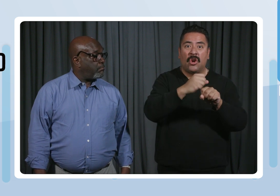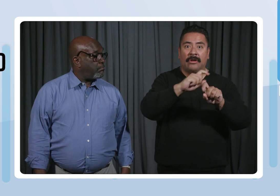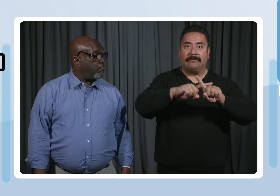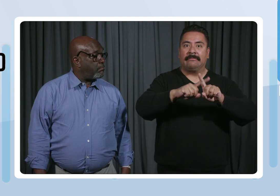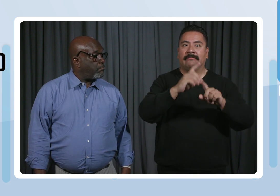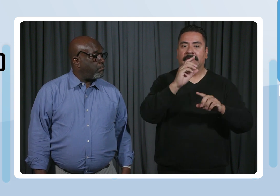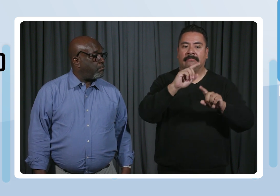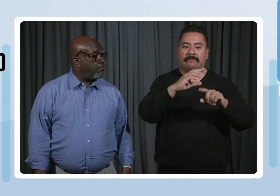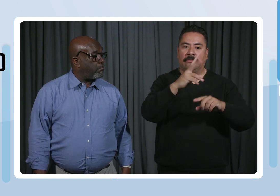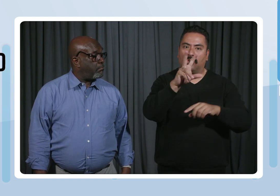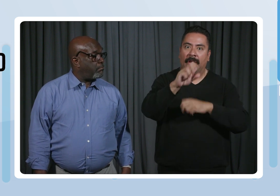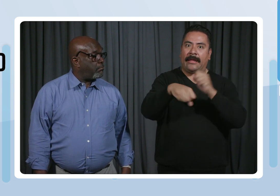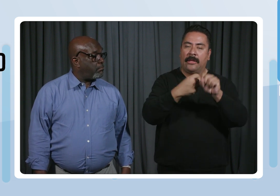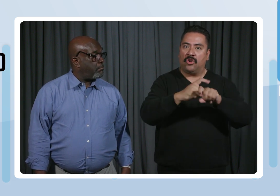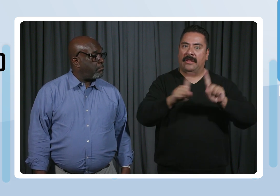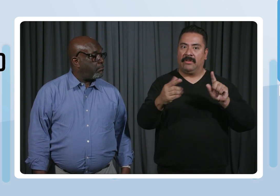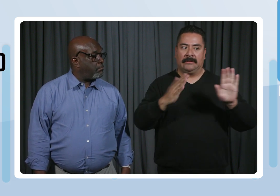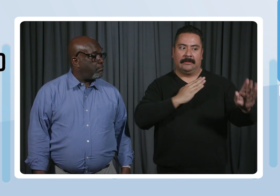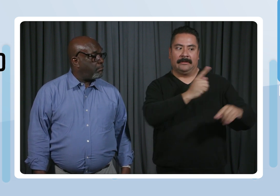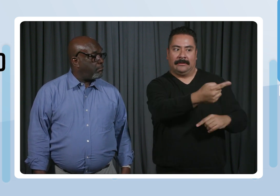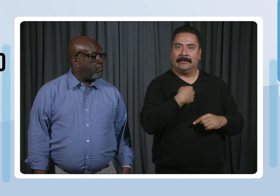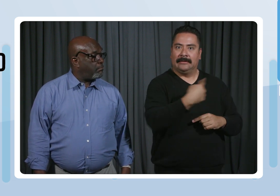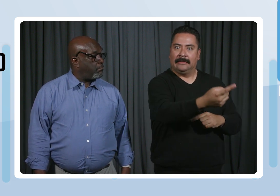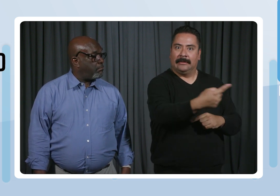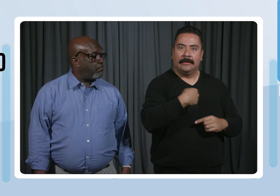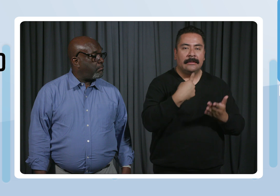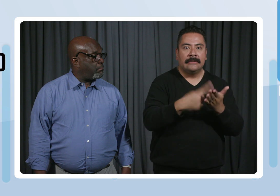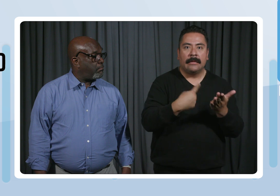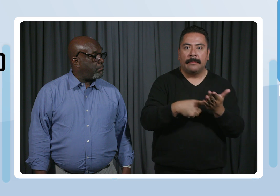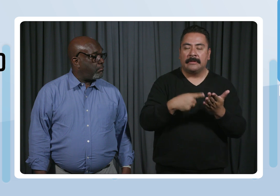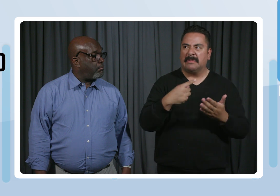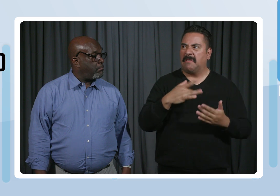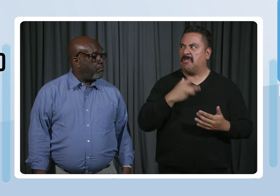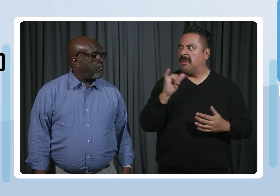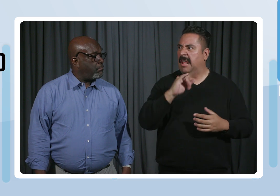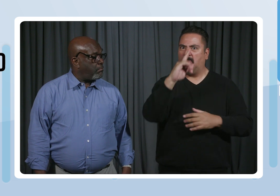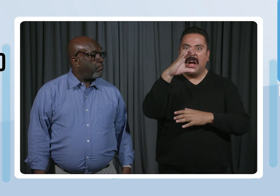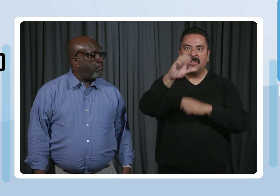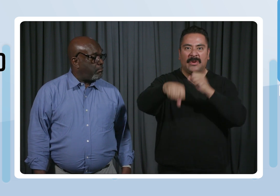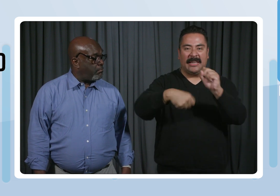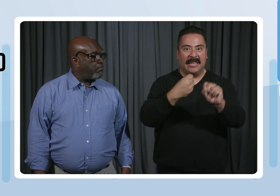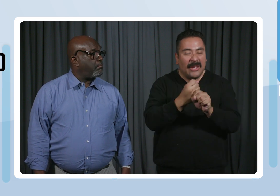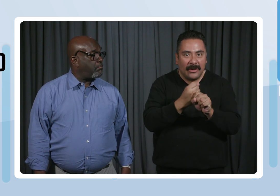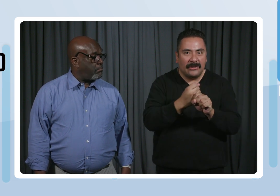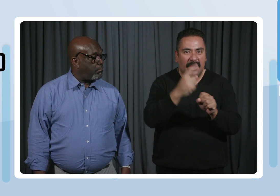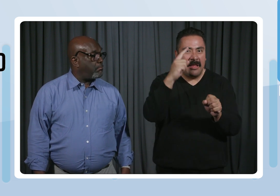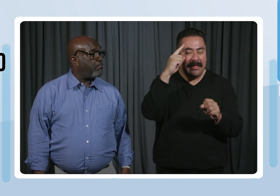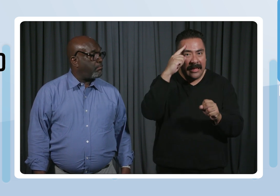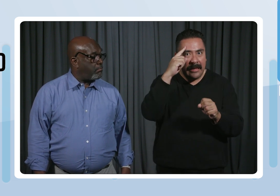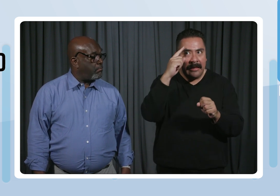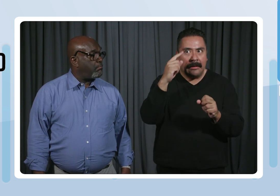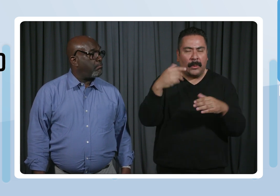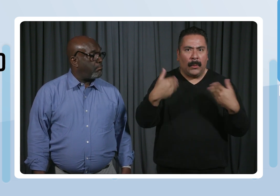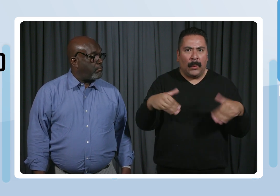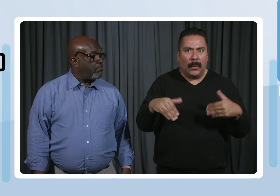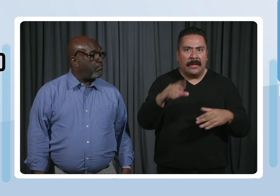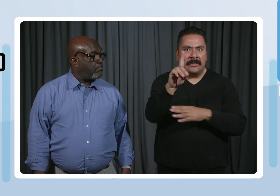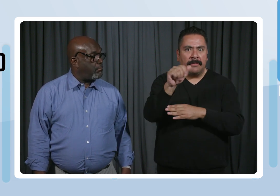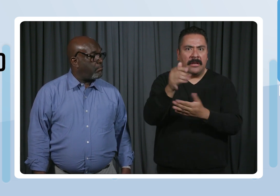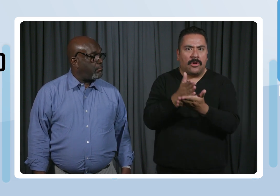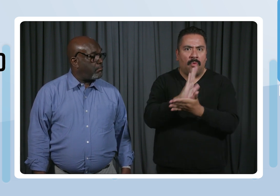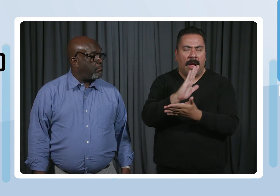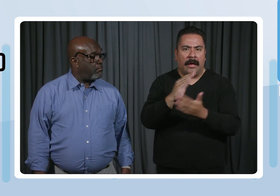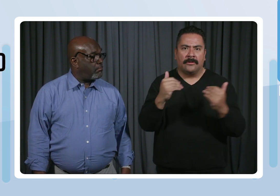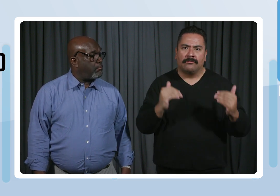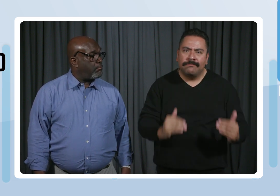it really feels sometimes like a century when you think about how far disability rights came